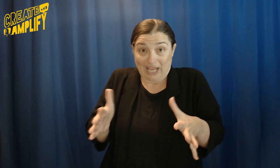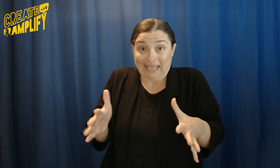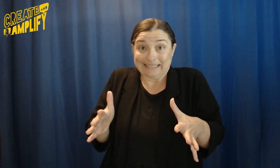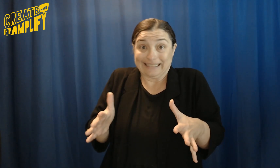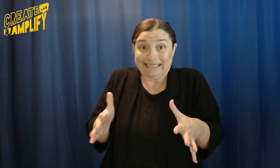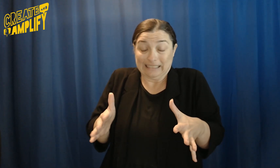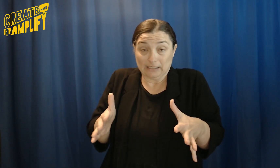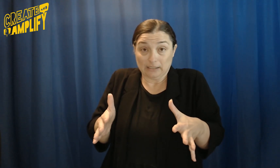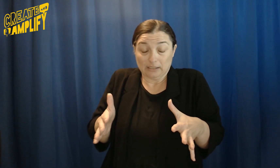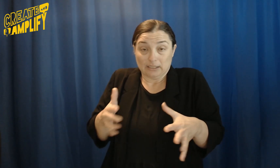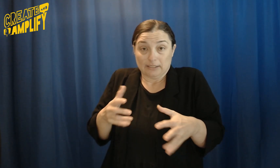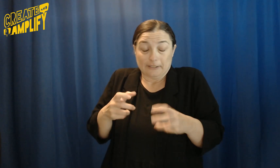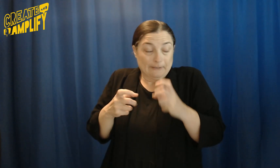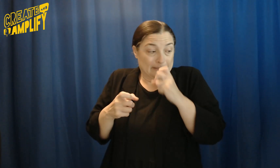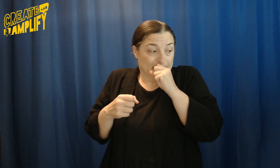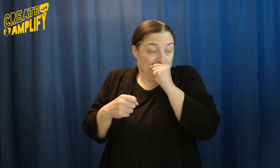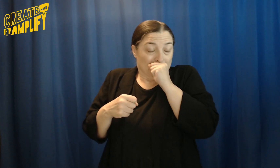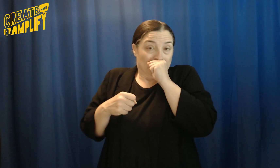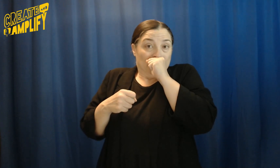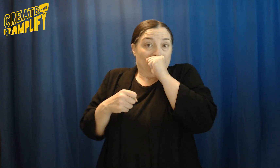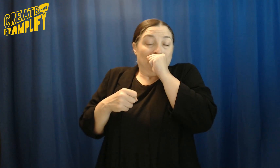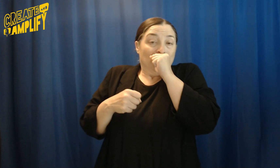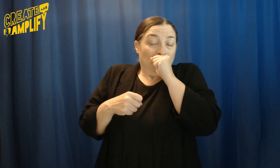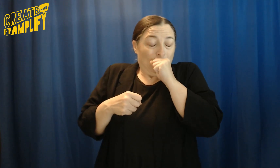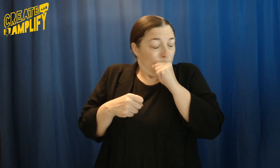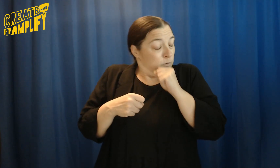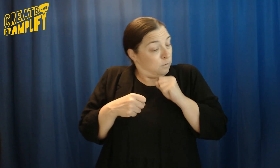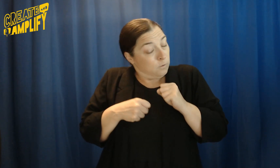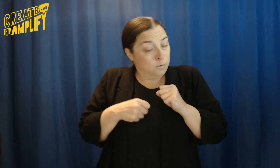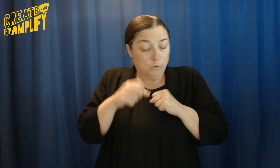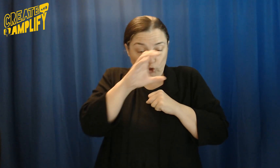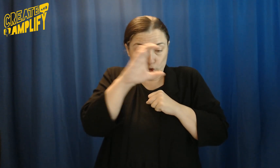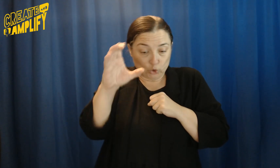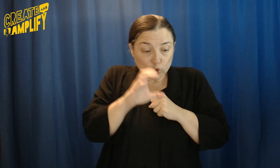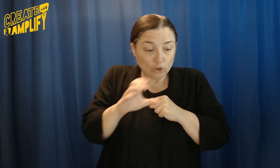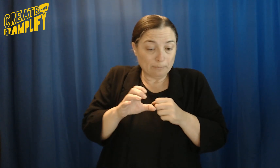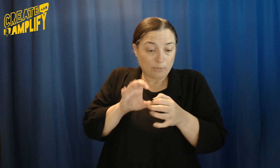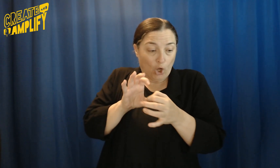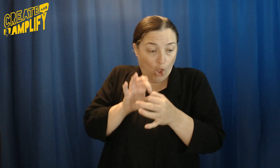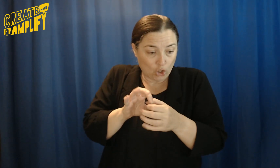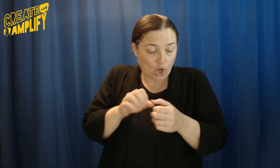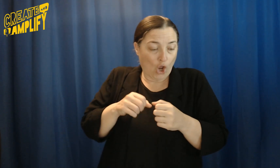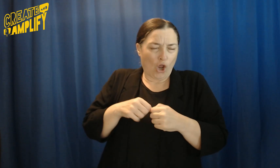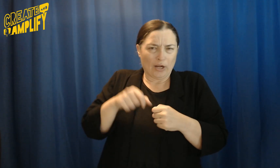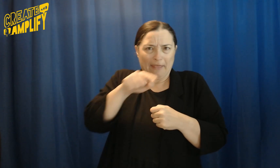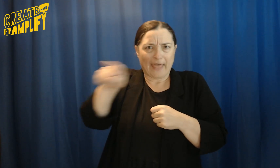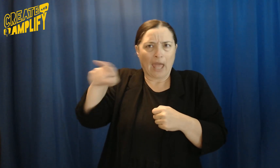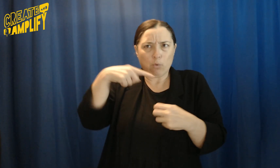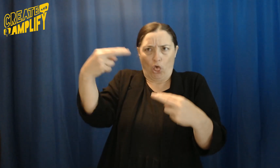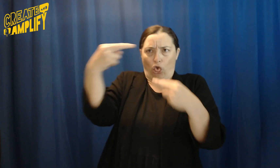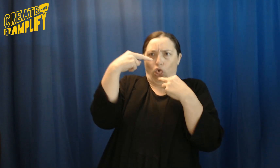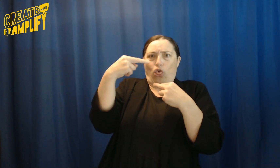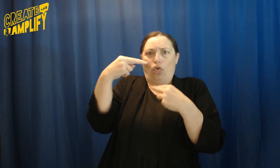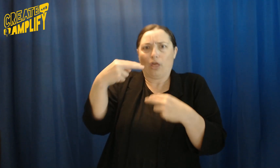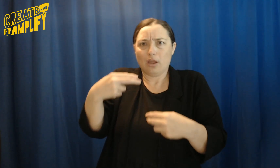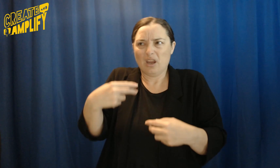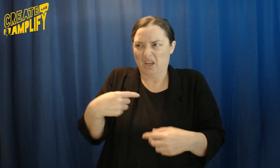up to this Zoom starting, and who do I think I am, thinking I could call myself a